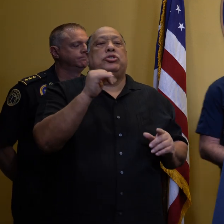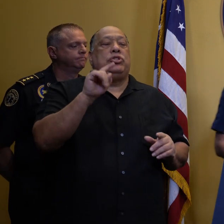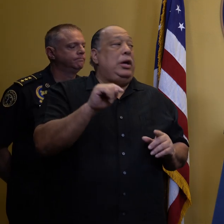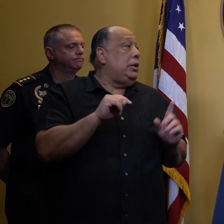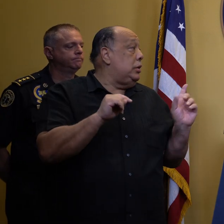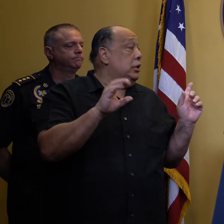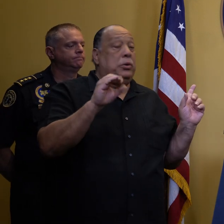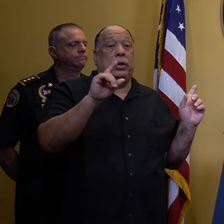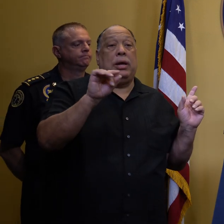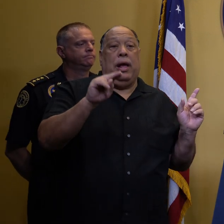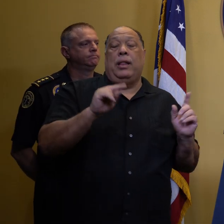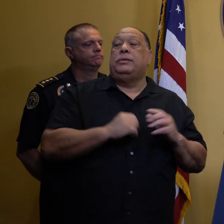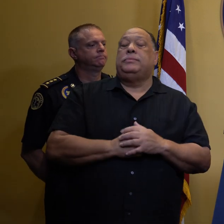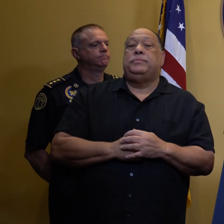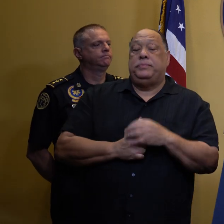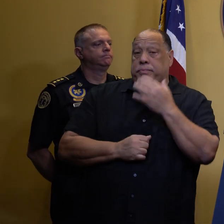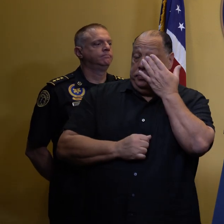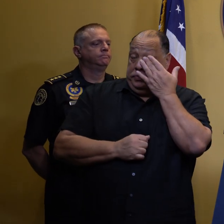Arnold.